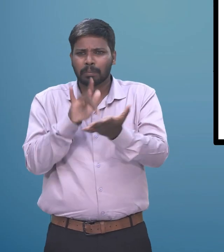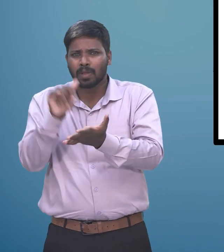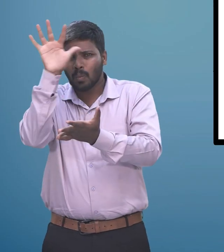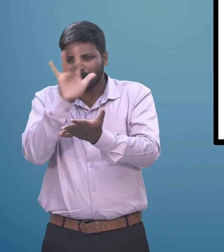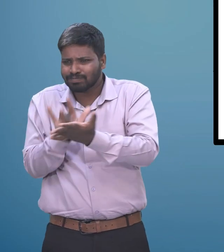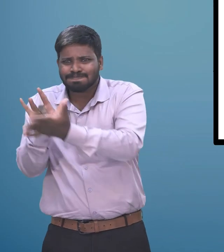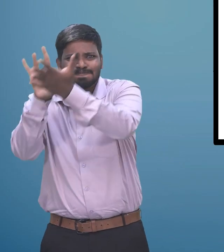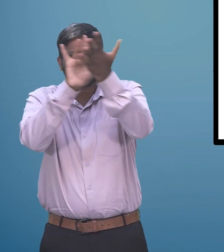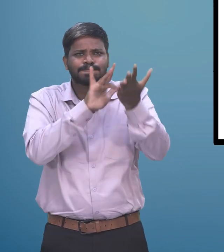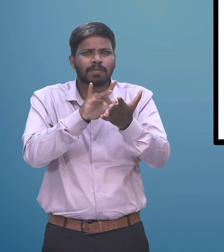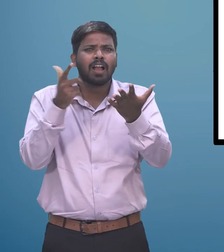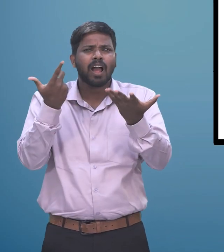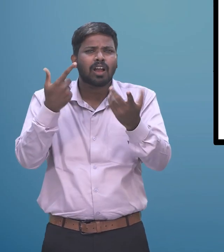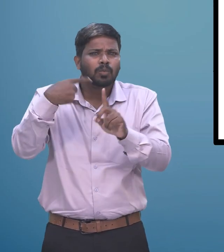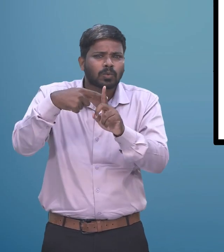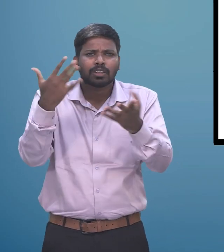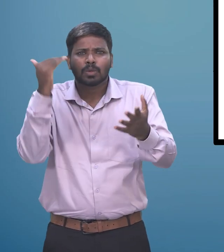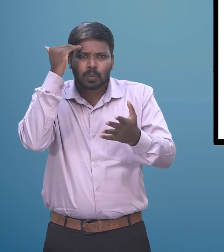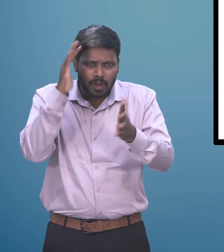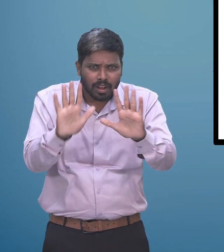Do you know of any similar stories from your region?